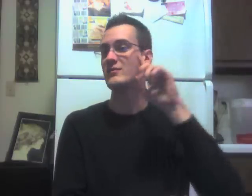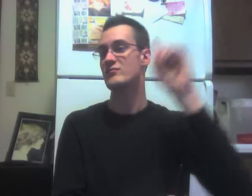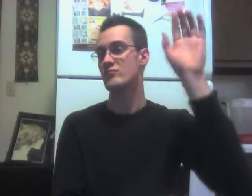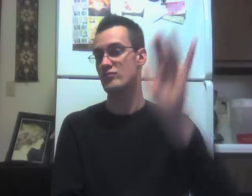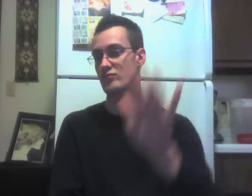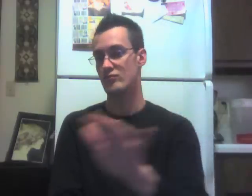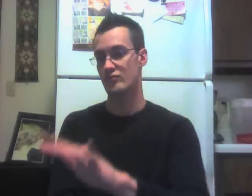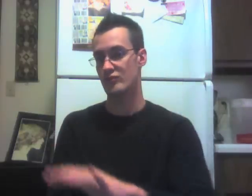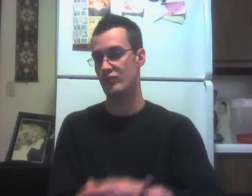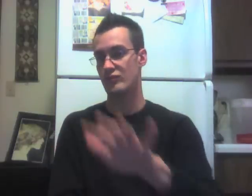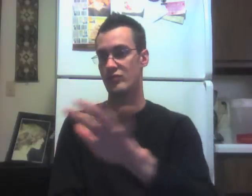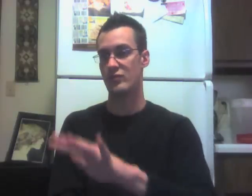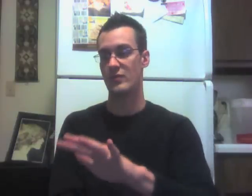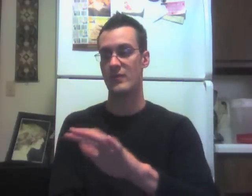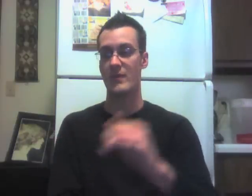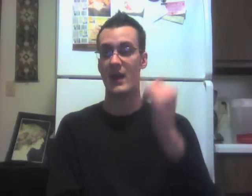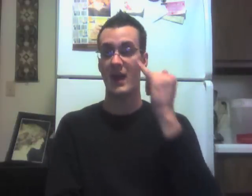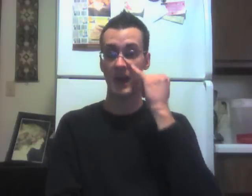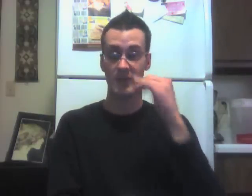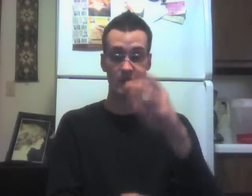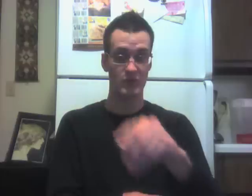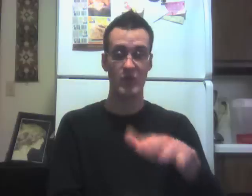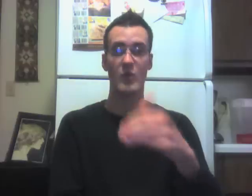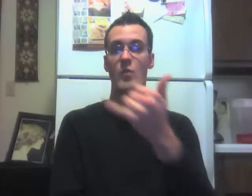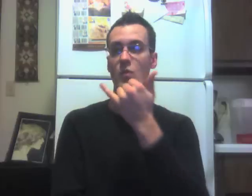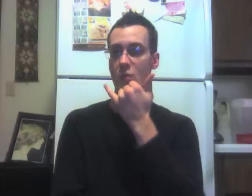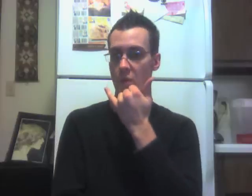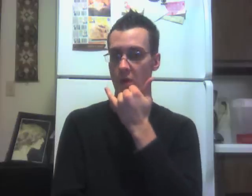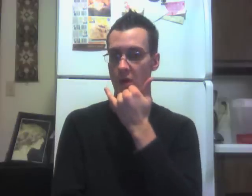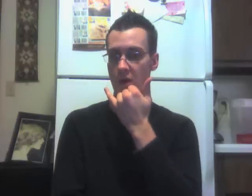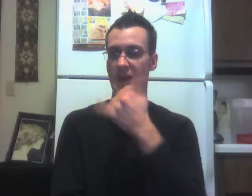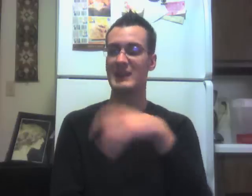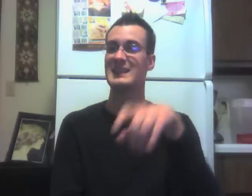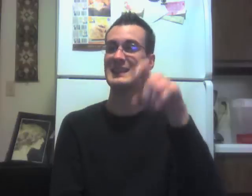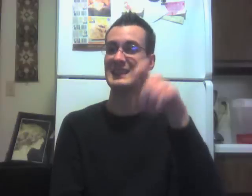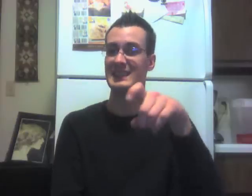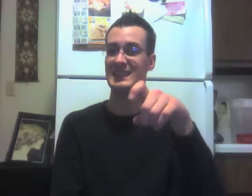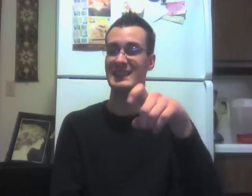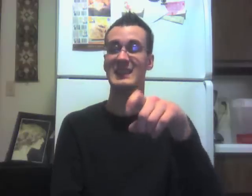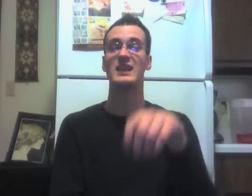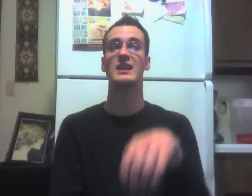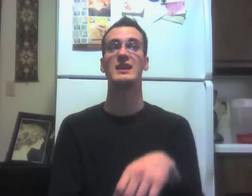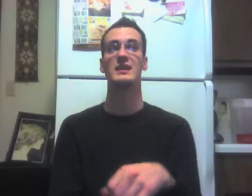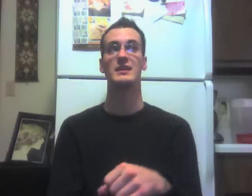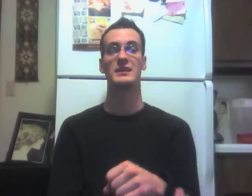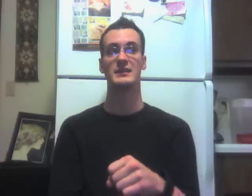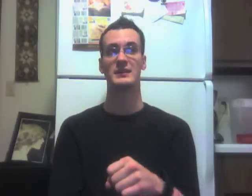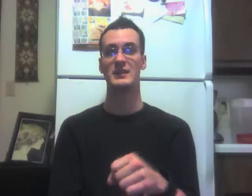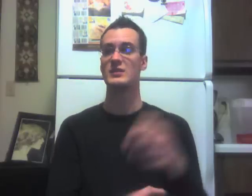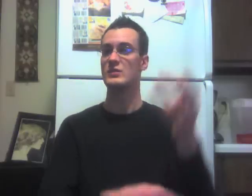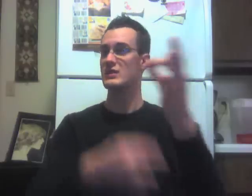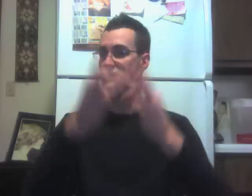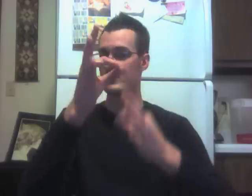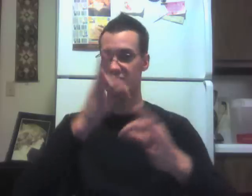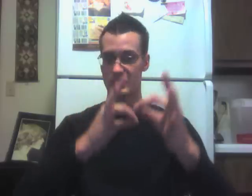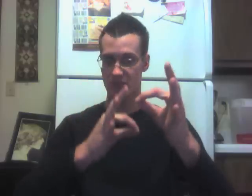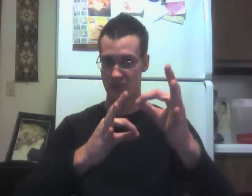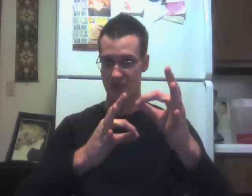you to do a soil exchange. This can be done by digging up the soil to a depth of 12 inches in the area you plan